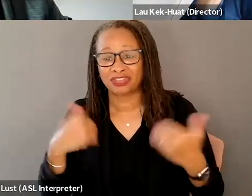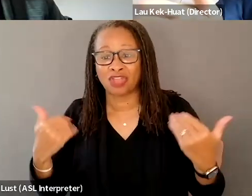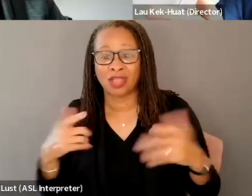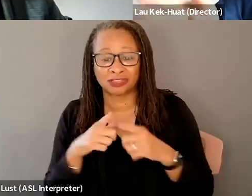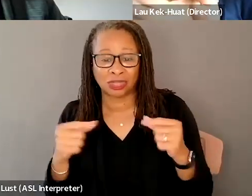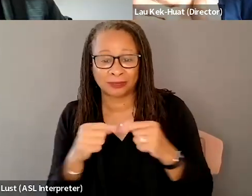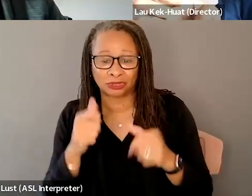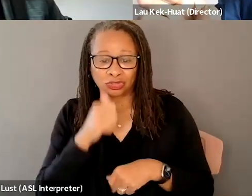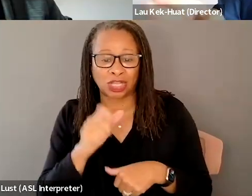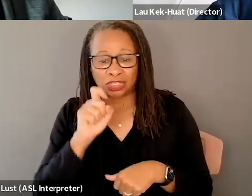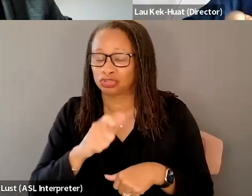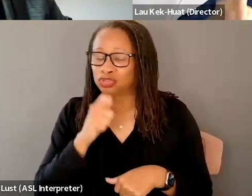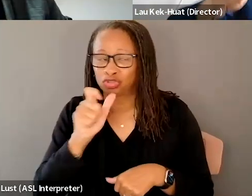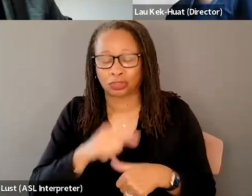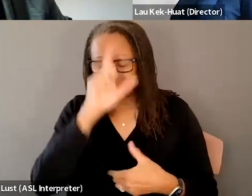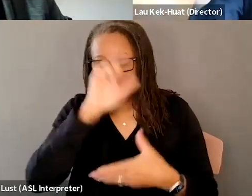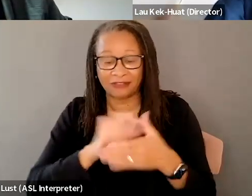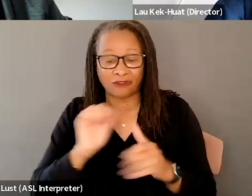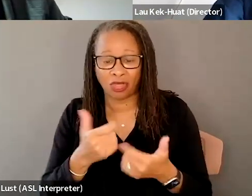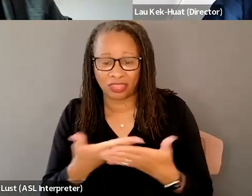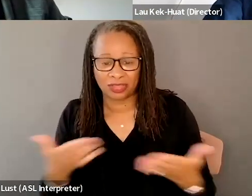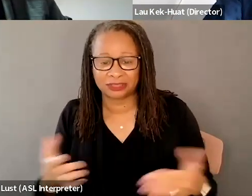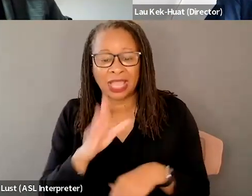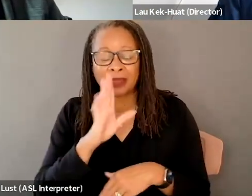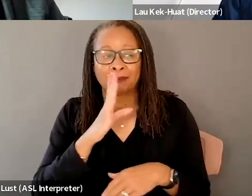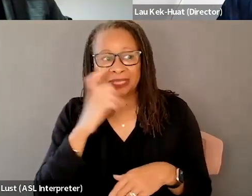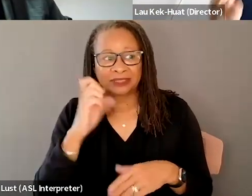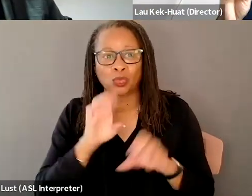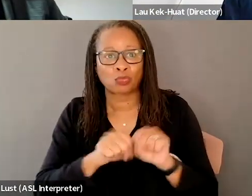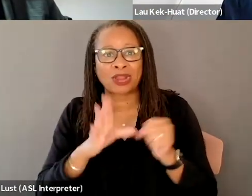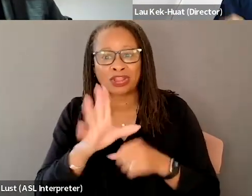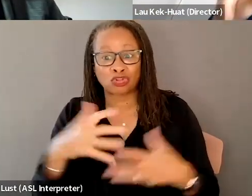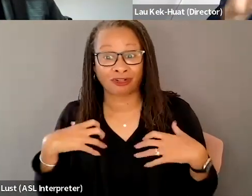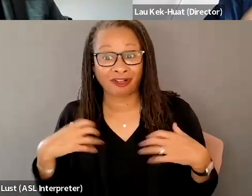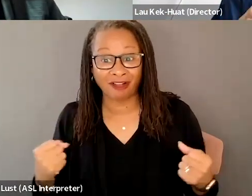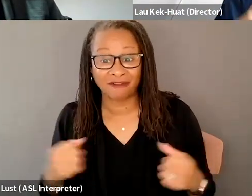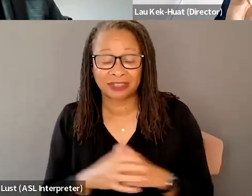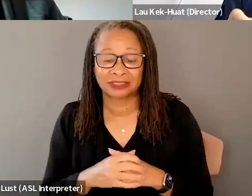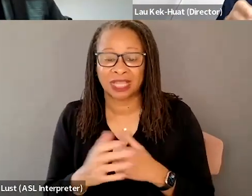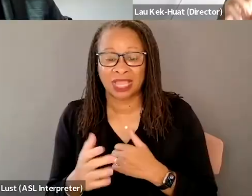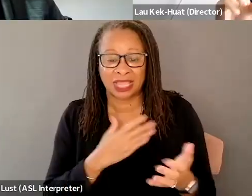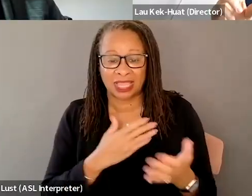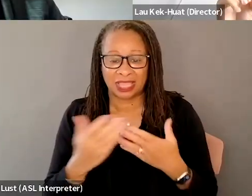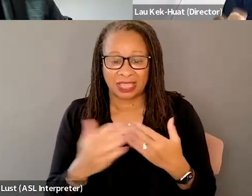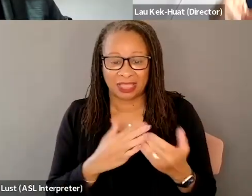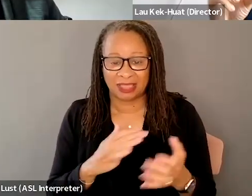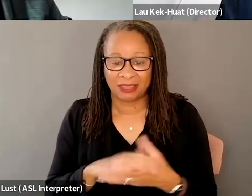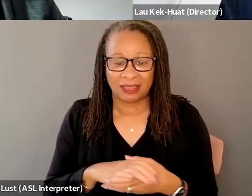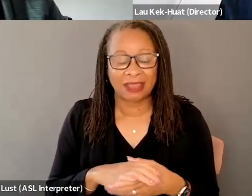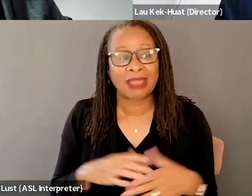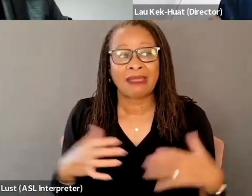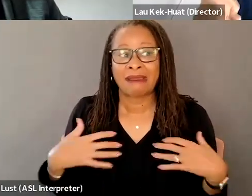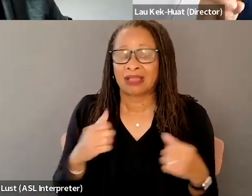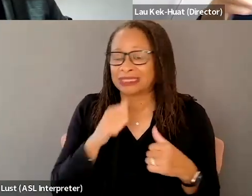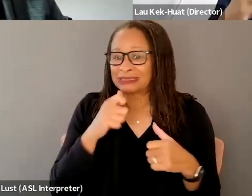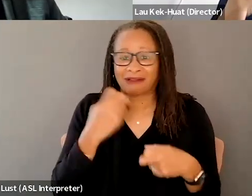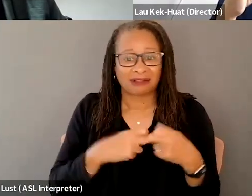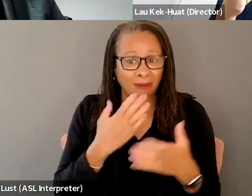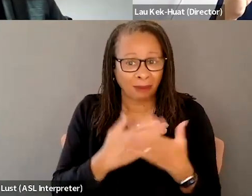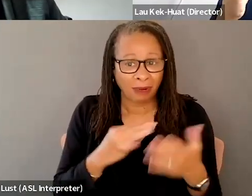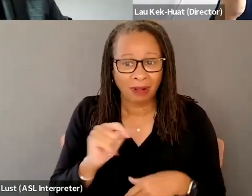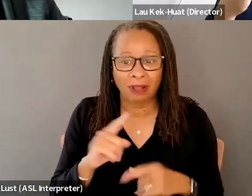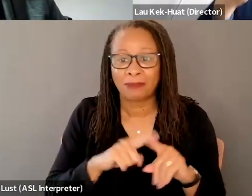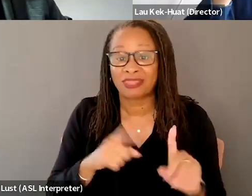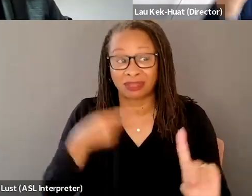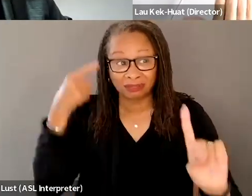you shouldn't believe all this because it will break your confidence. Although the content itself is not politically correct, but the